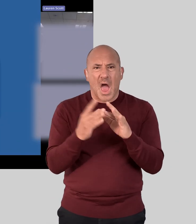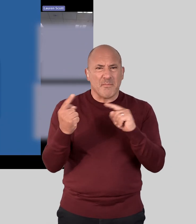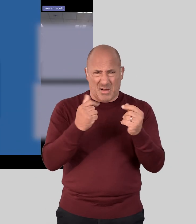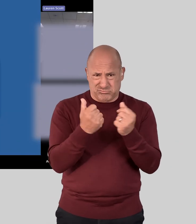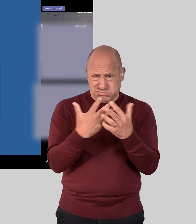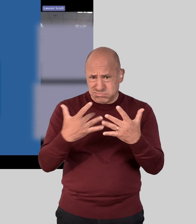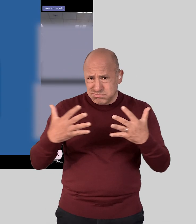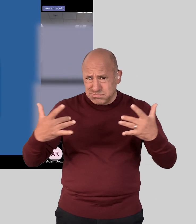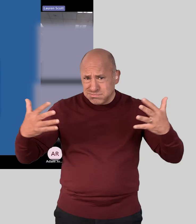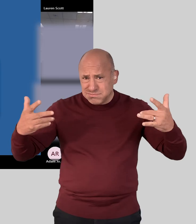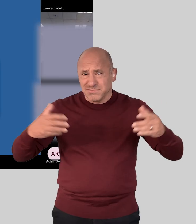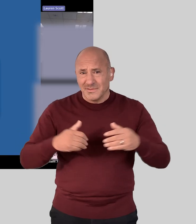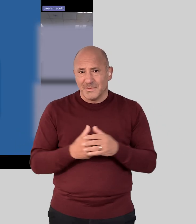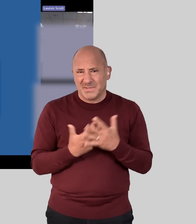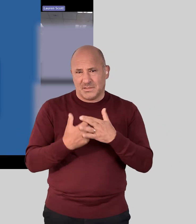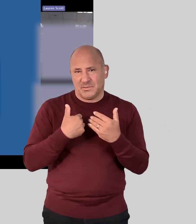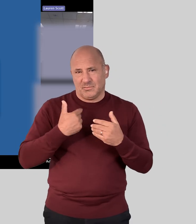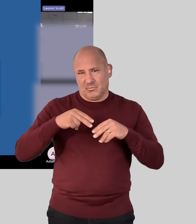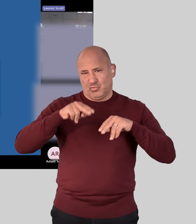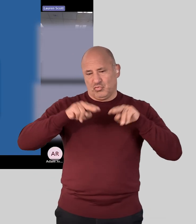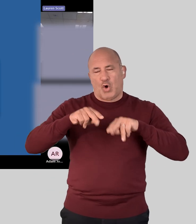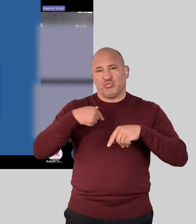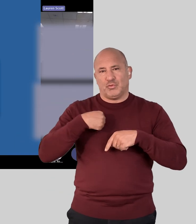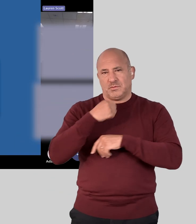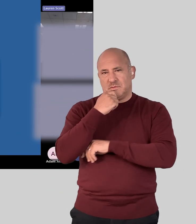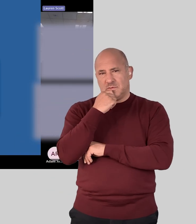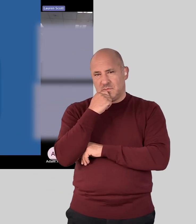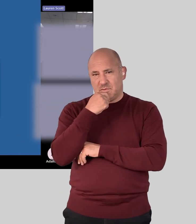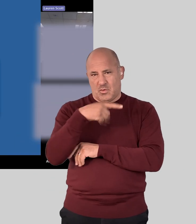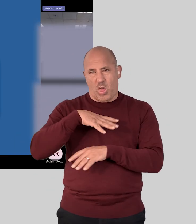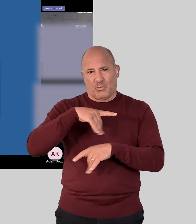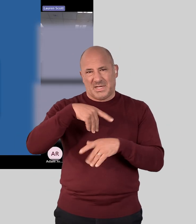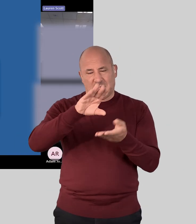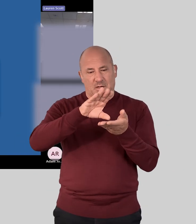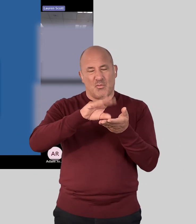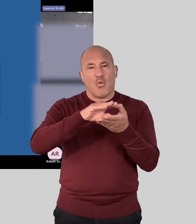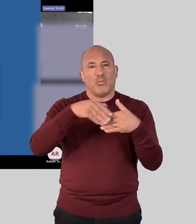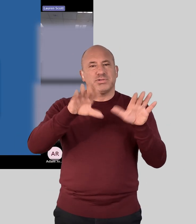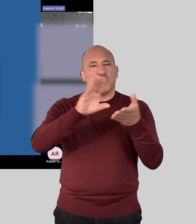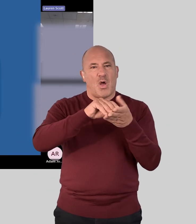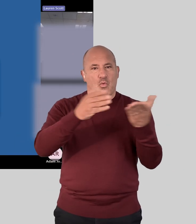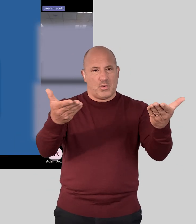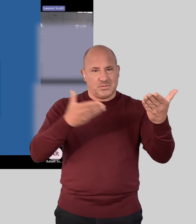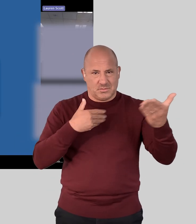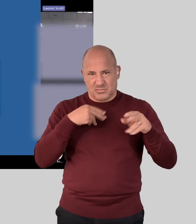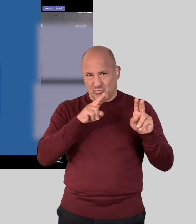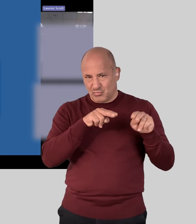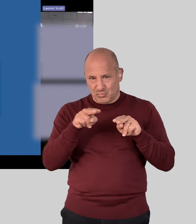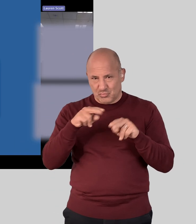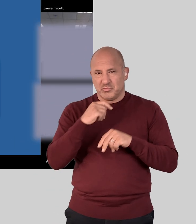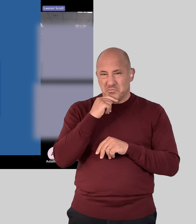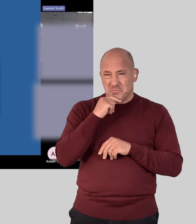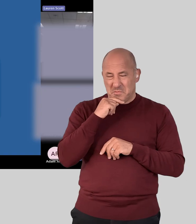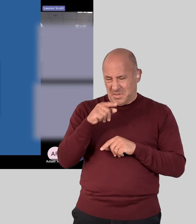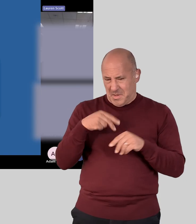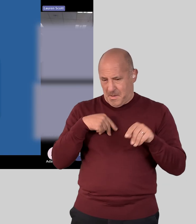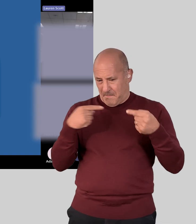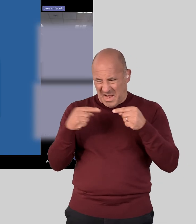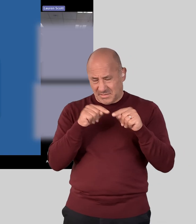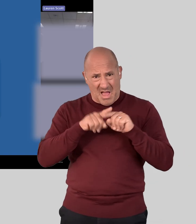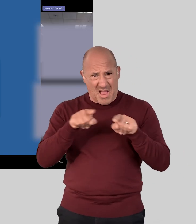lot of online battles where you'd have judges reviewing pre-recorded footage,